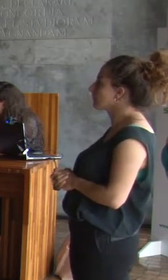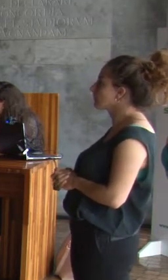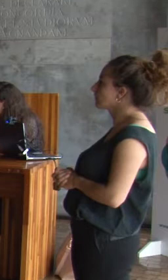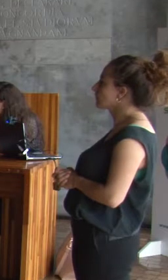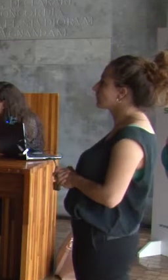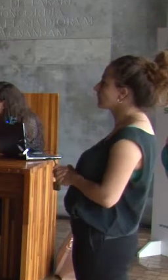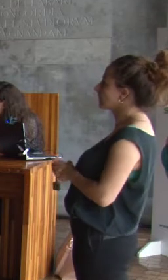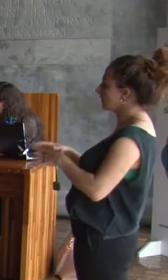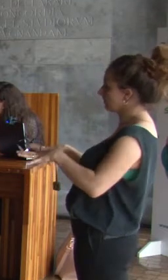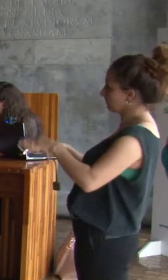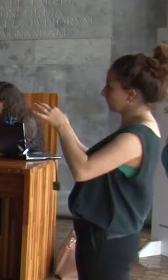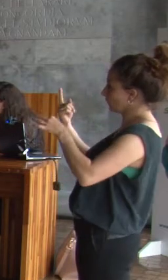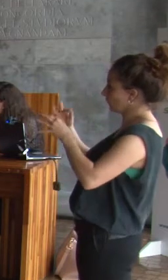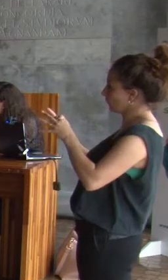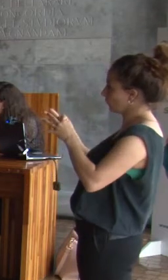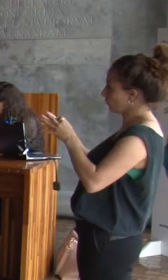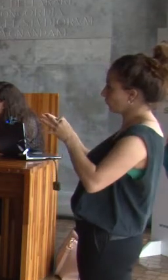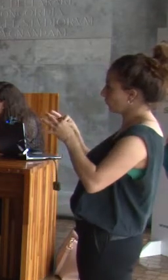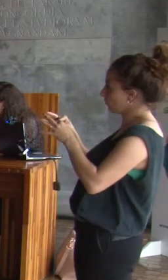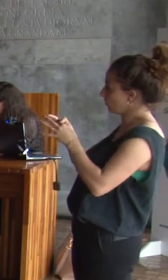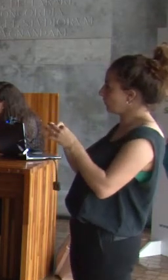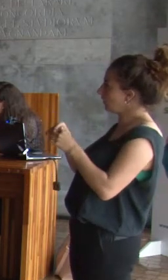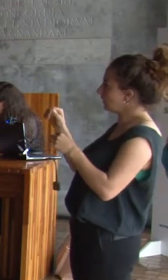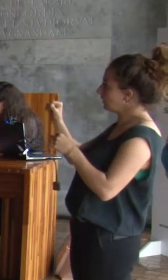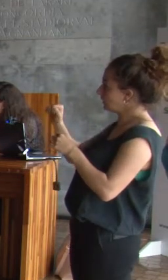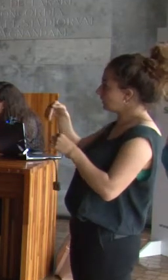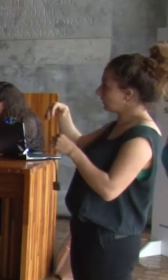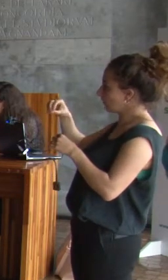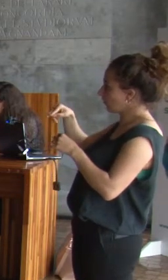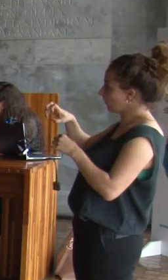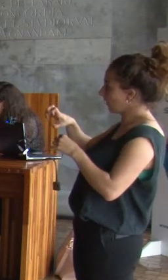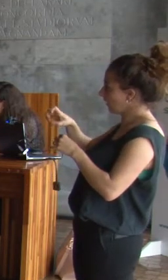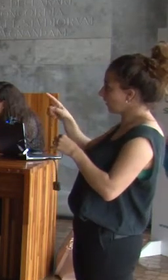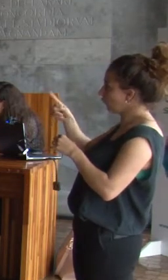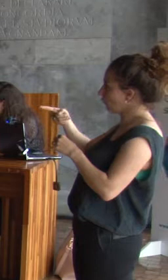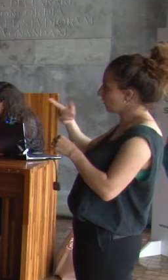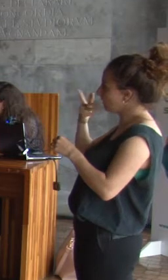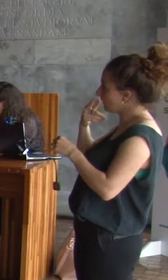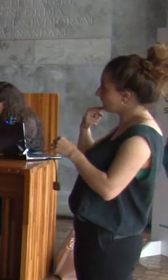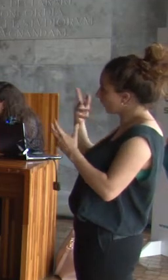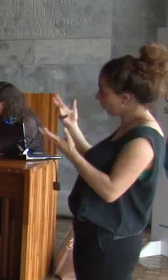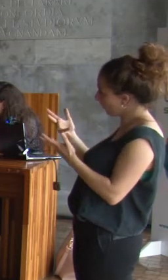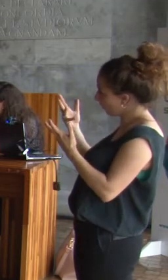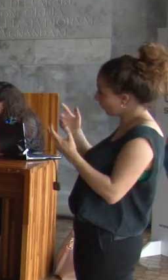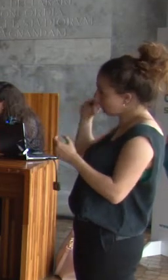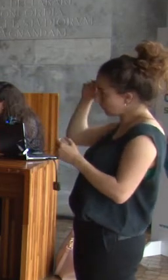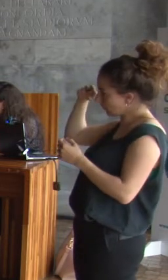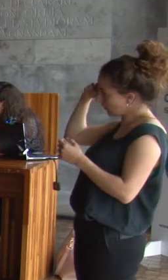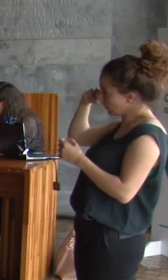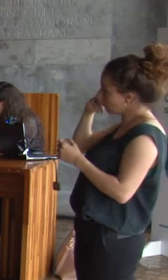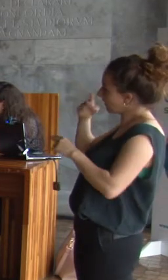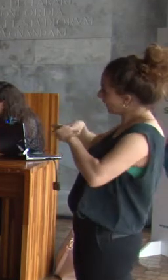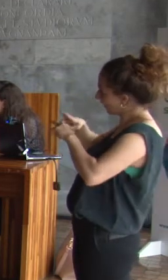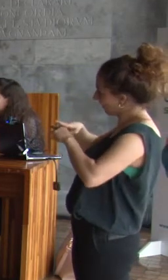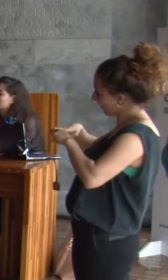We're going to stop in a minute, and Simone and Julia are going to comment on some of the features of the video. In italiano,